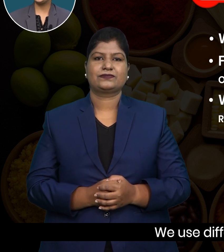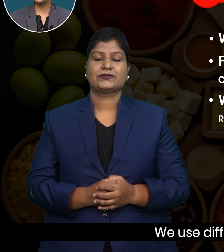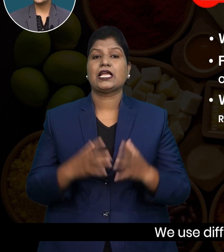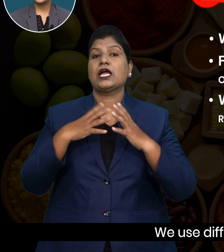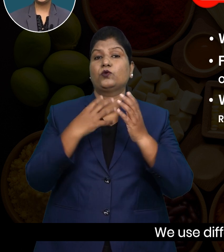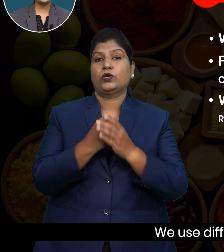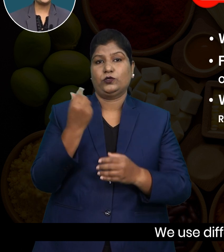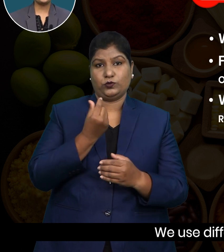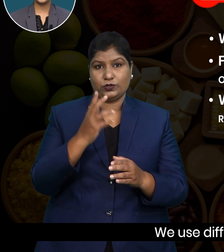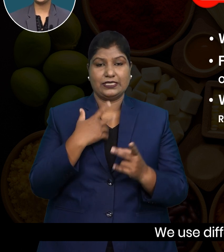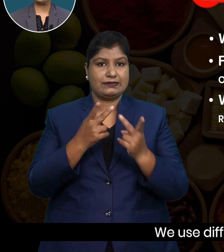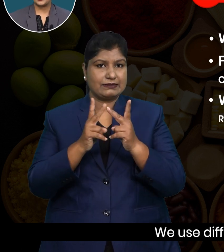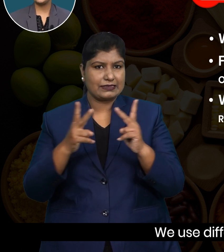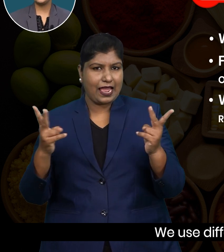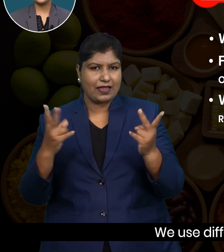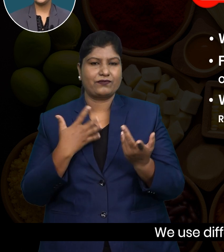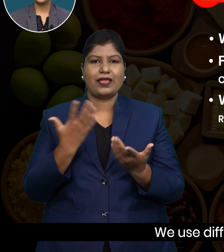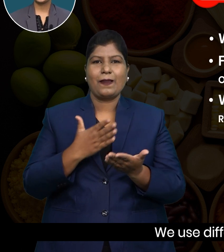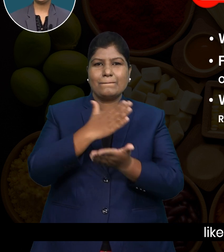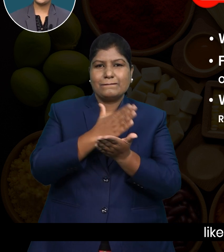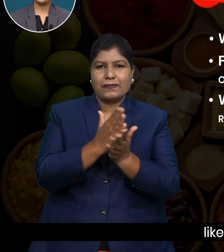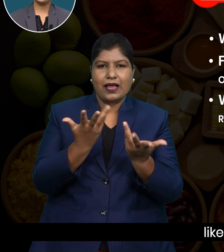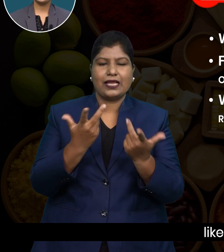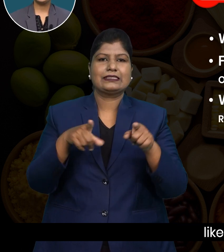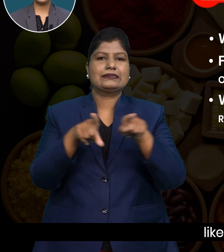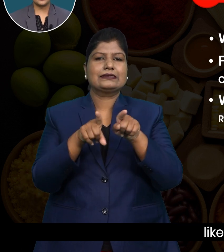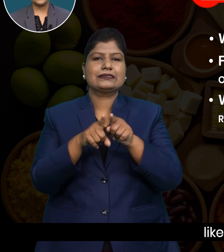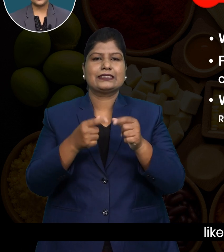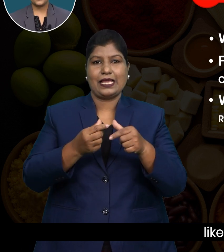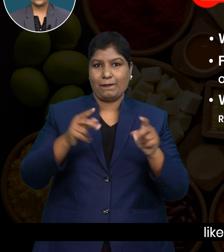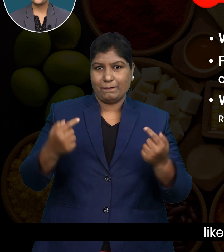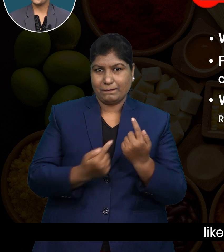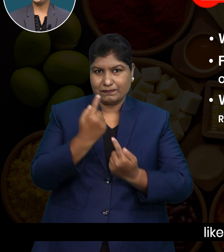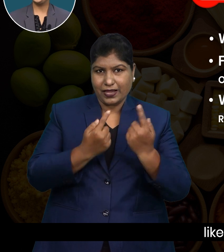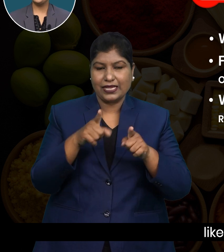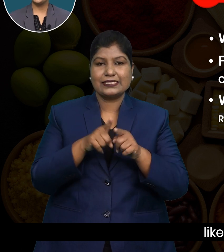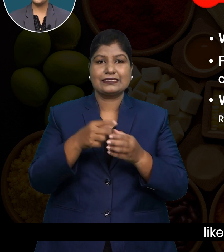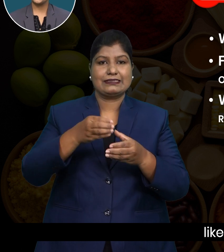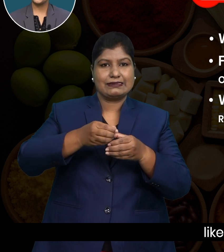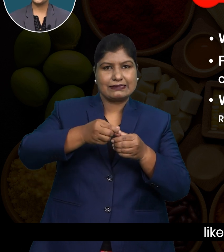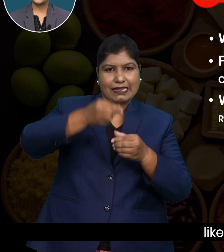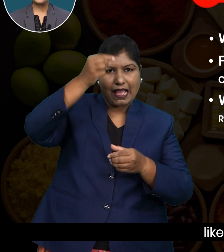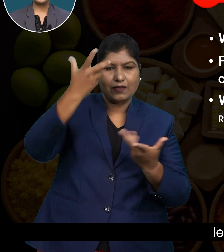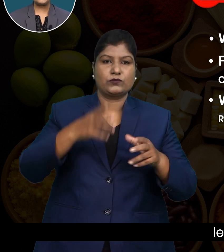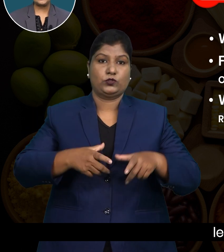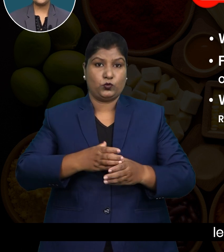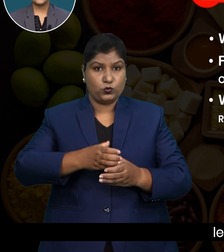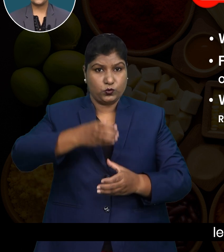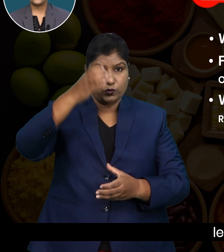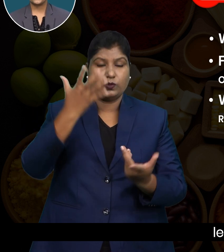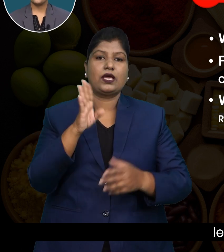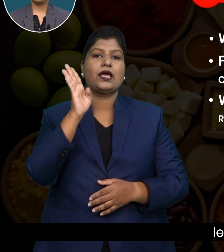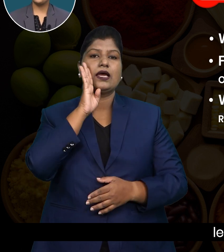We use different parts of plants like stems, roots,